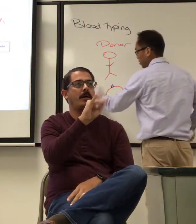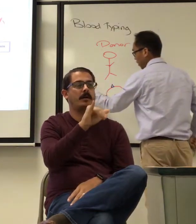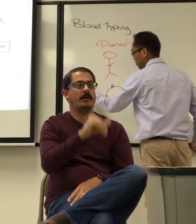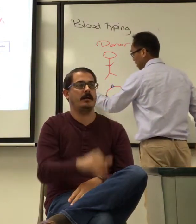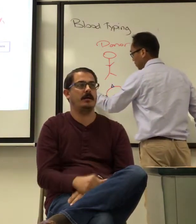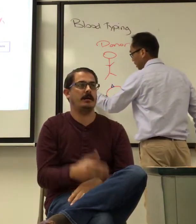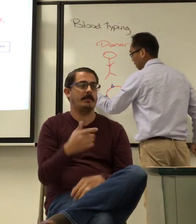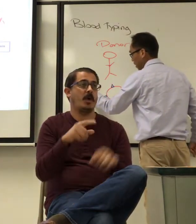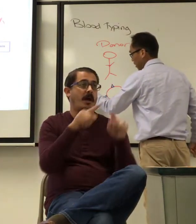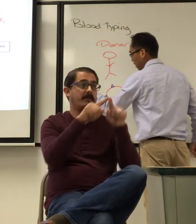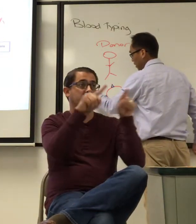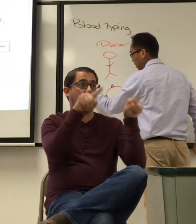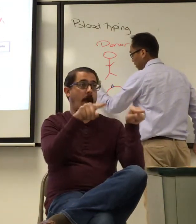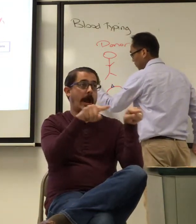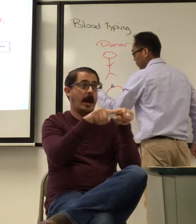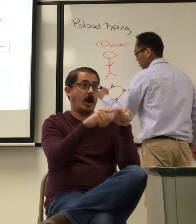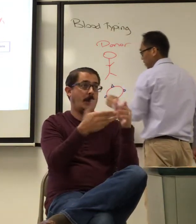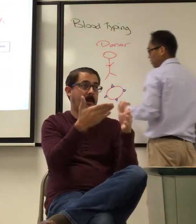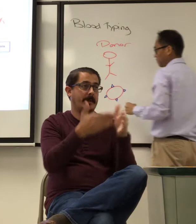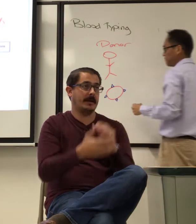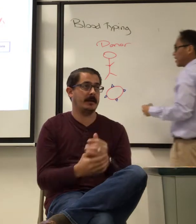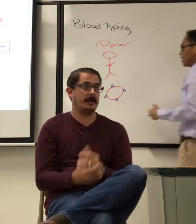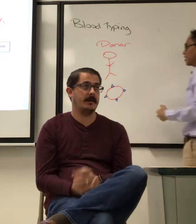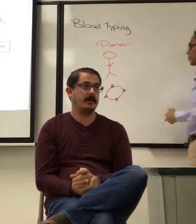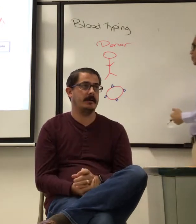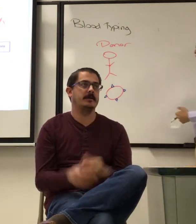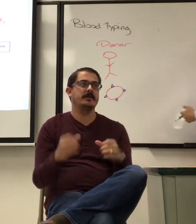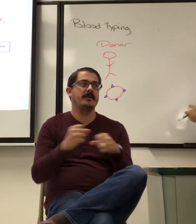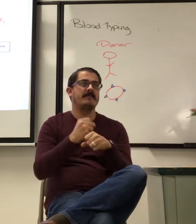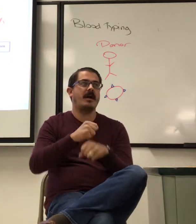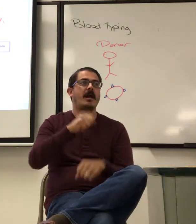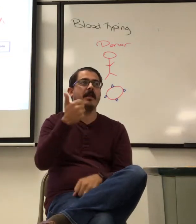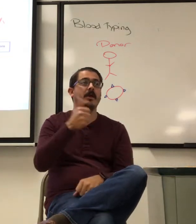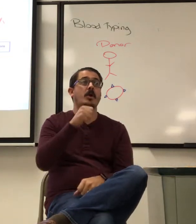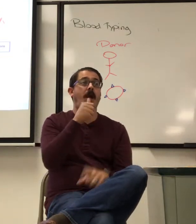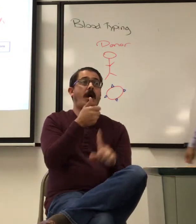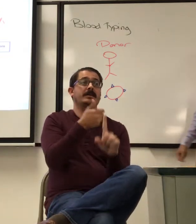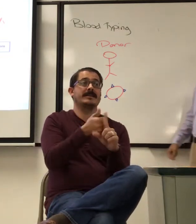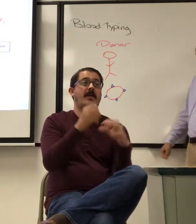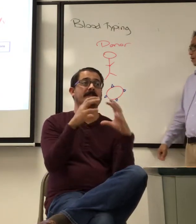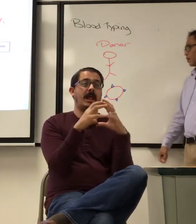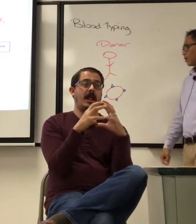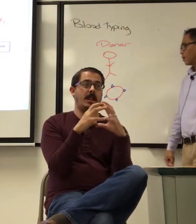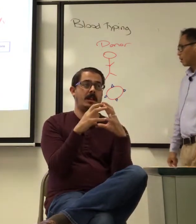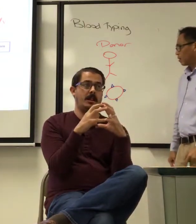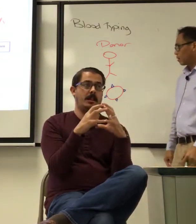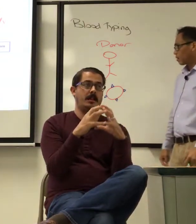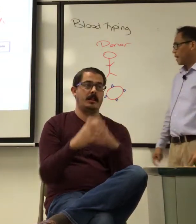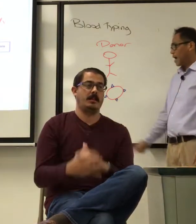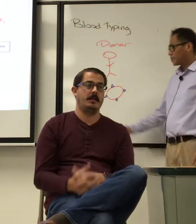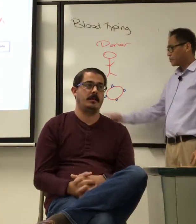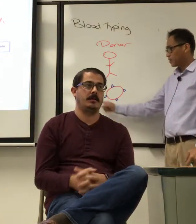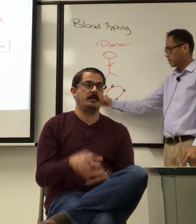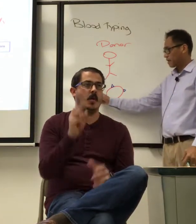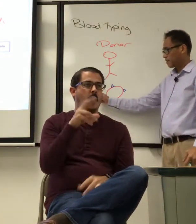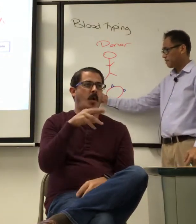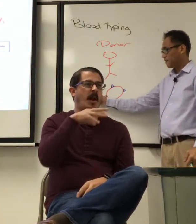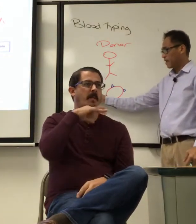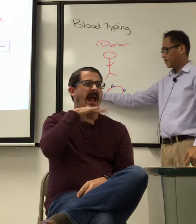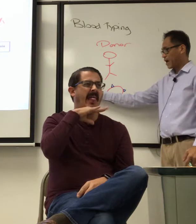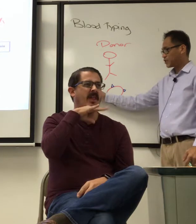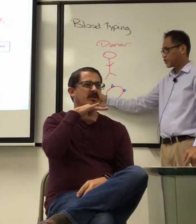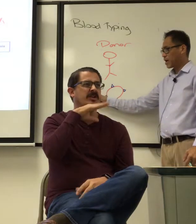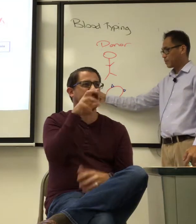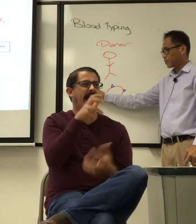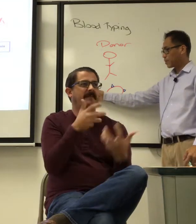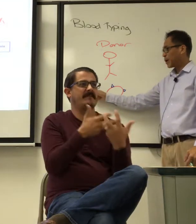a square-shaped antibody to fight any other non-self cell or pathogen that can